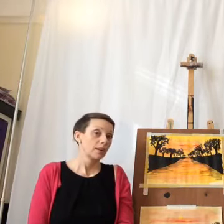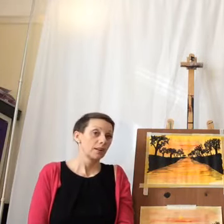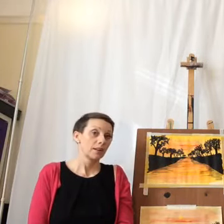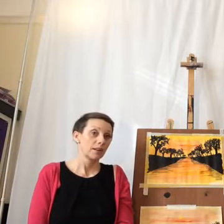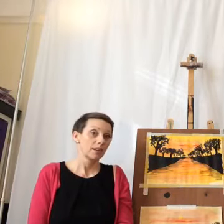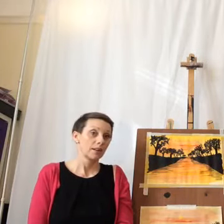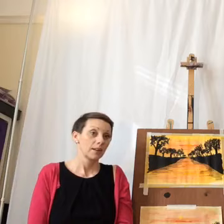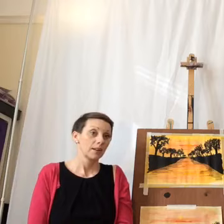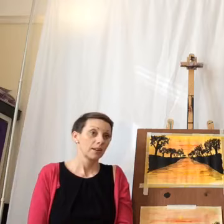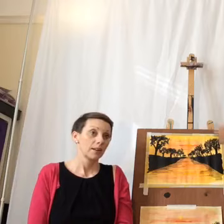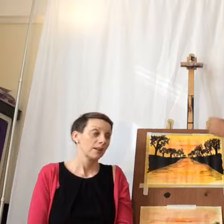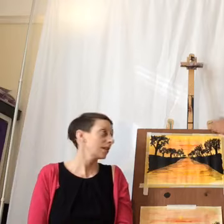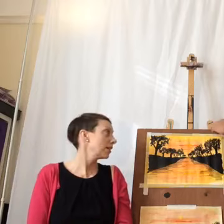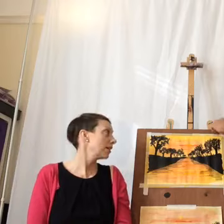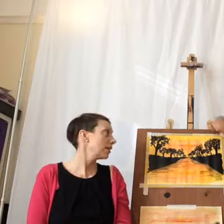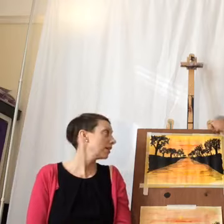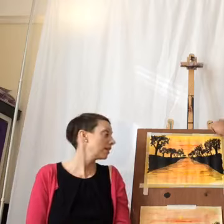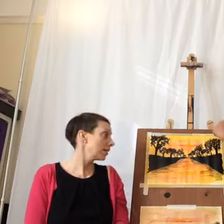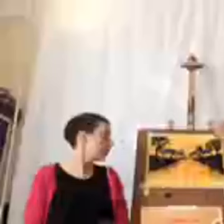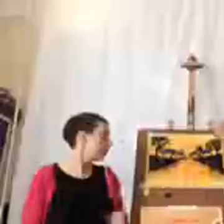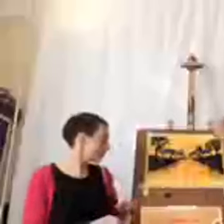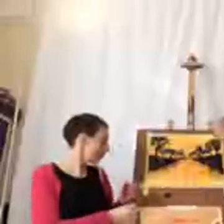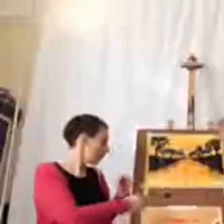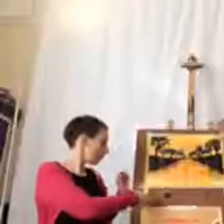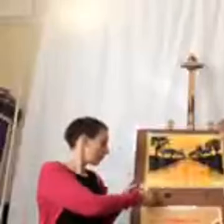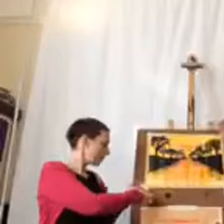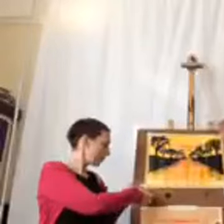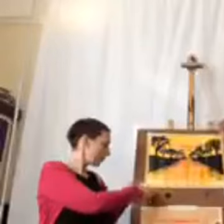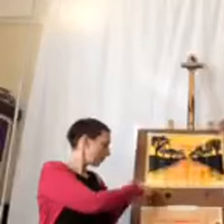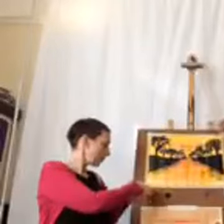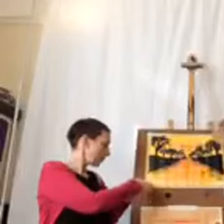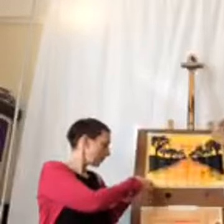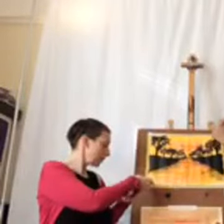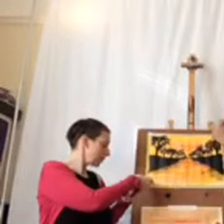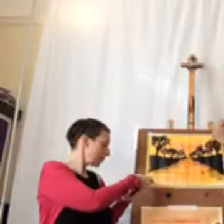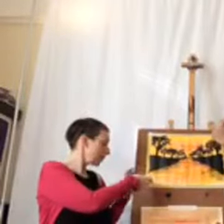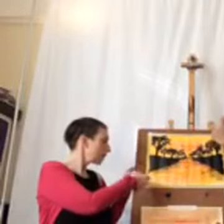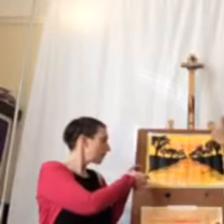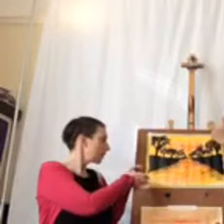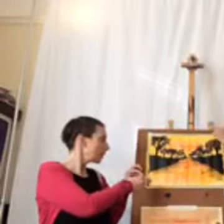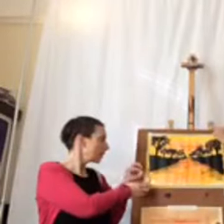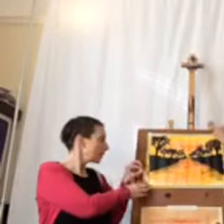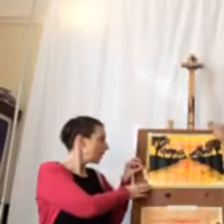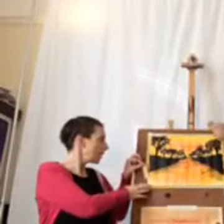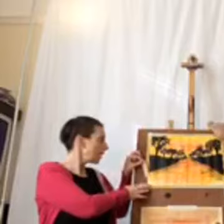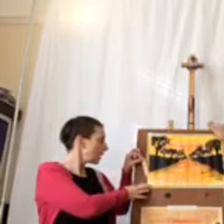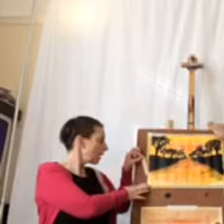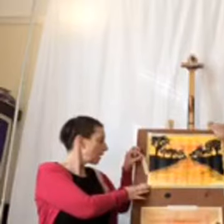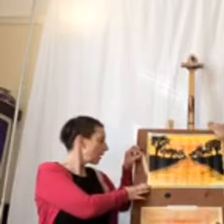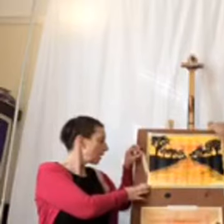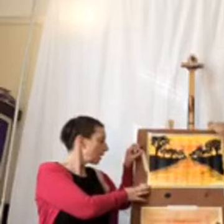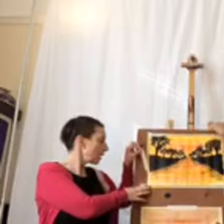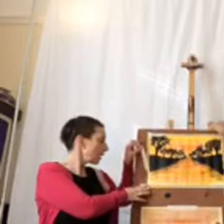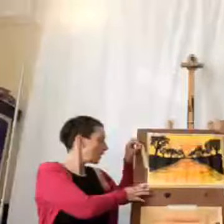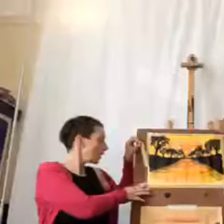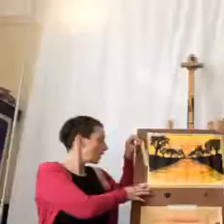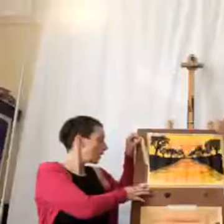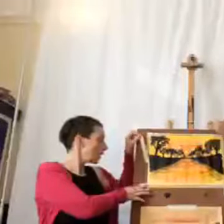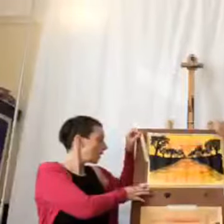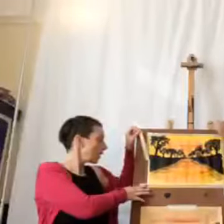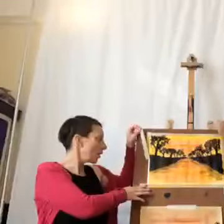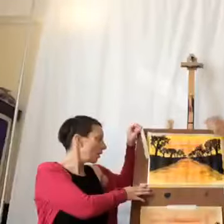It's yours done, Evie? Oh, I'll show you what it looks, you know. Oh yeah, take that off. Hold on. Don't go ahead of yourself because it will